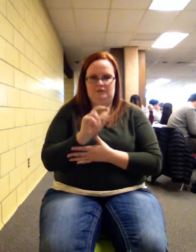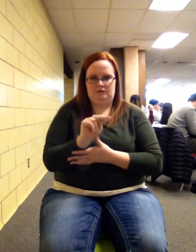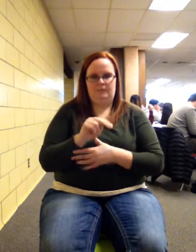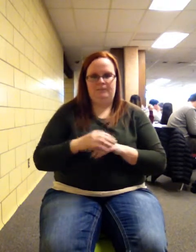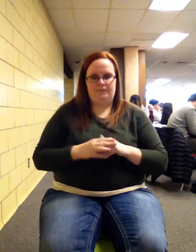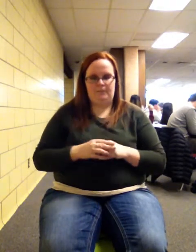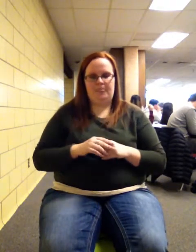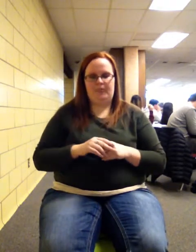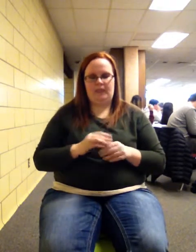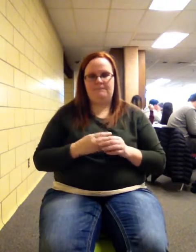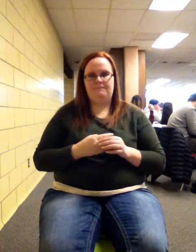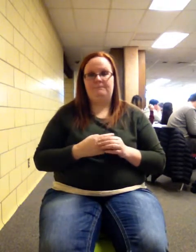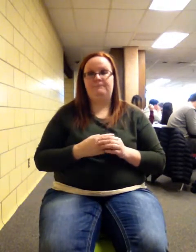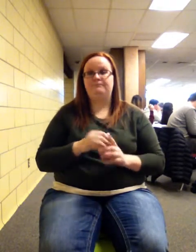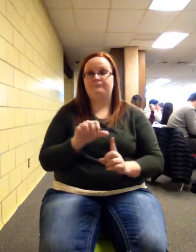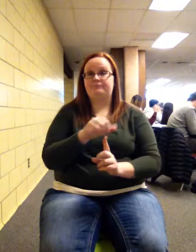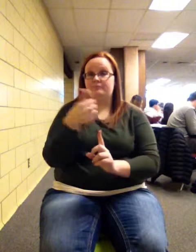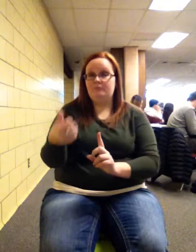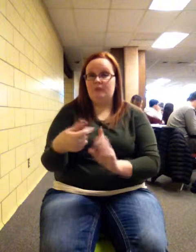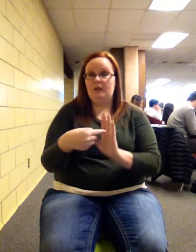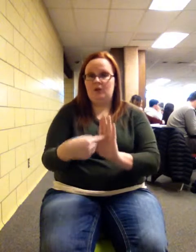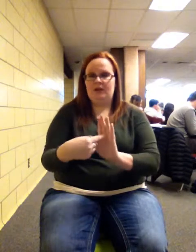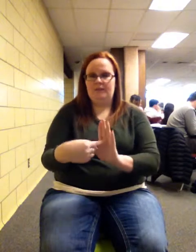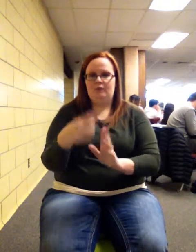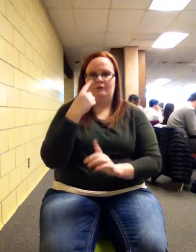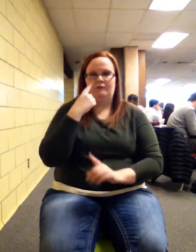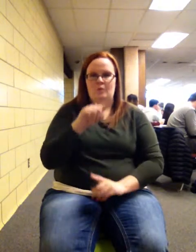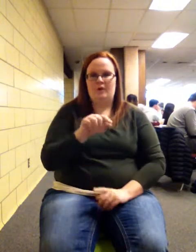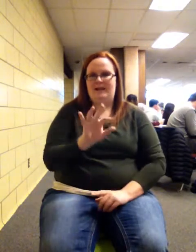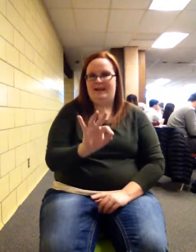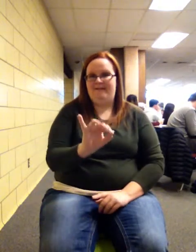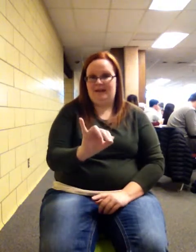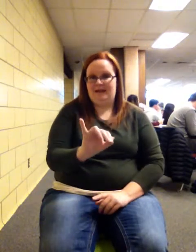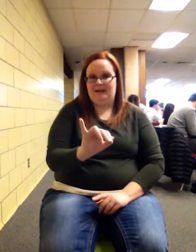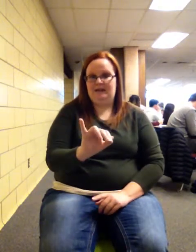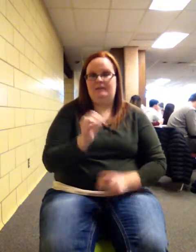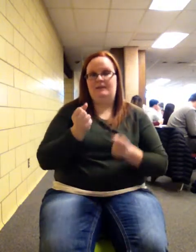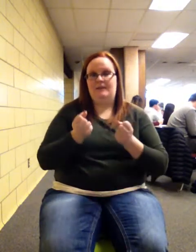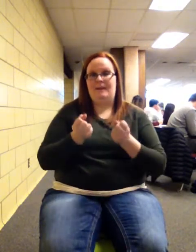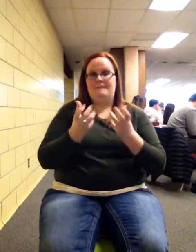of a financial intermediary that a lot of you will probably